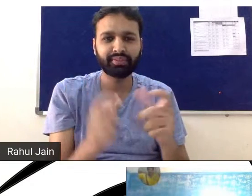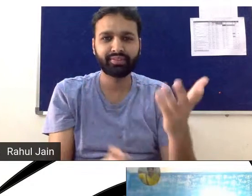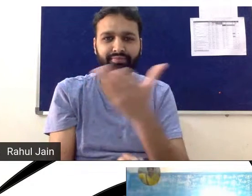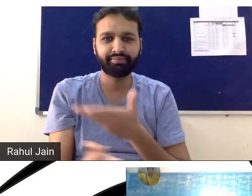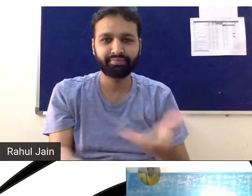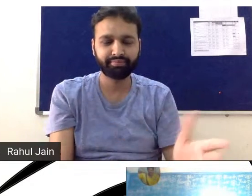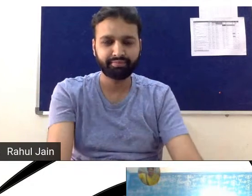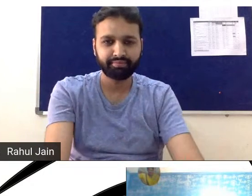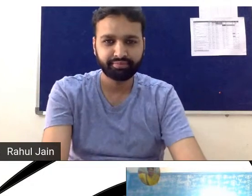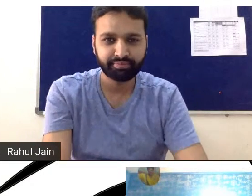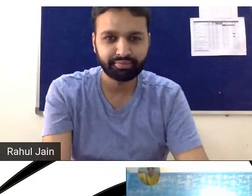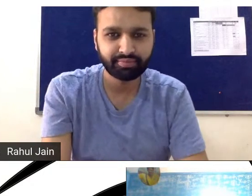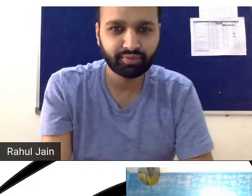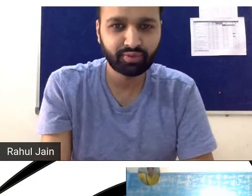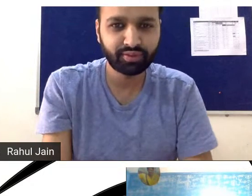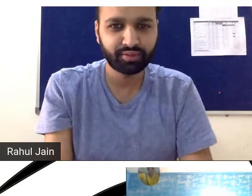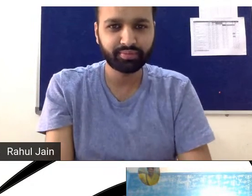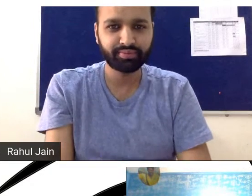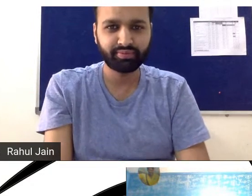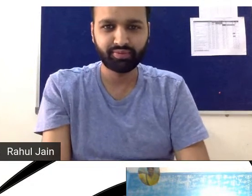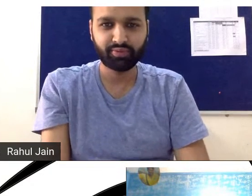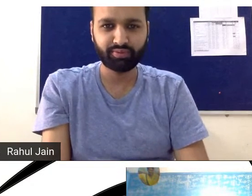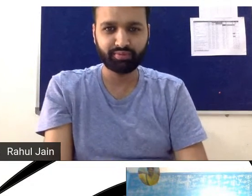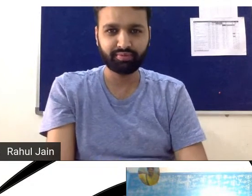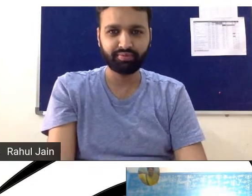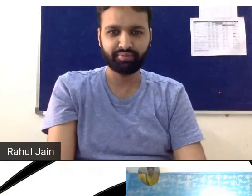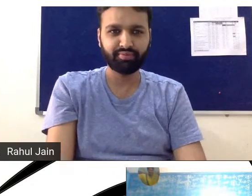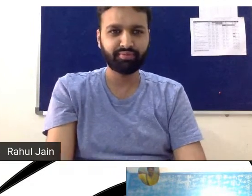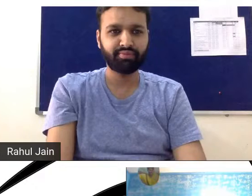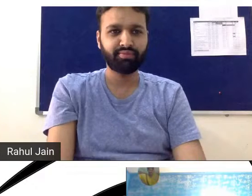else that we'd like to say. If nothing else, then we can close the session.